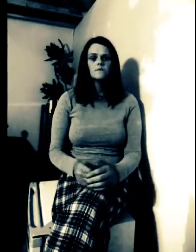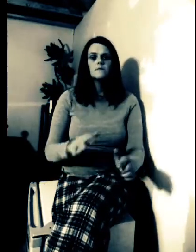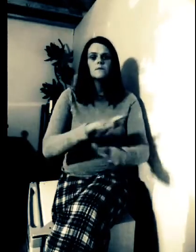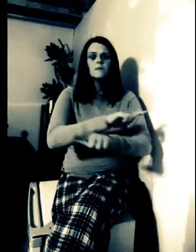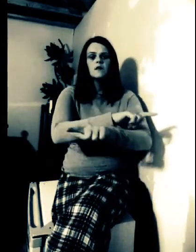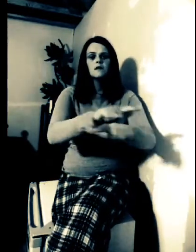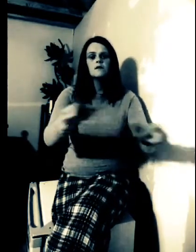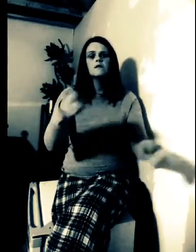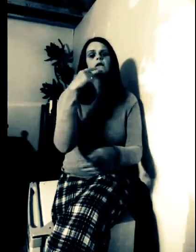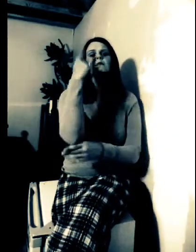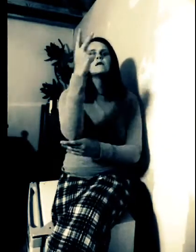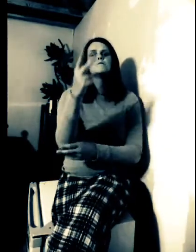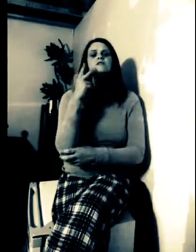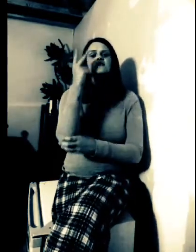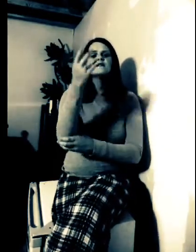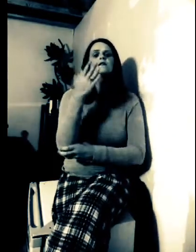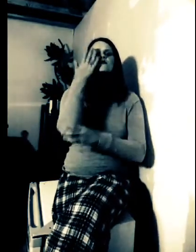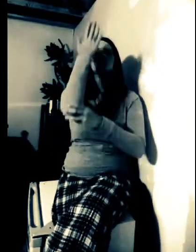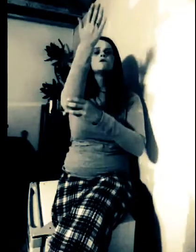Let them hear